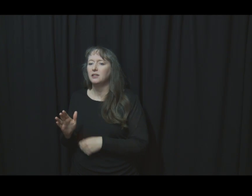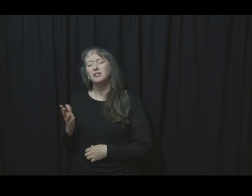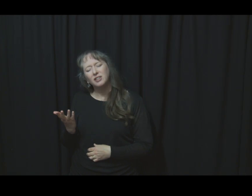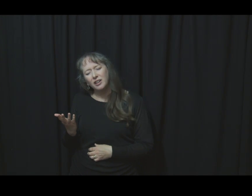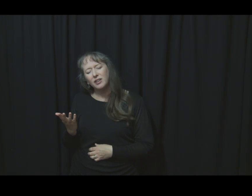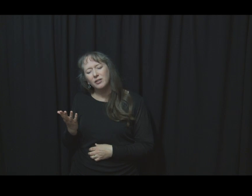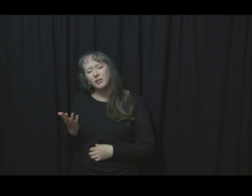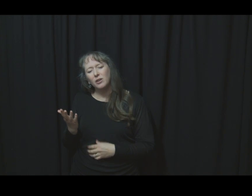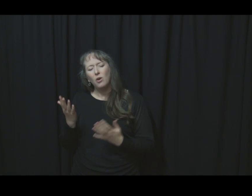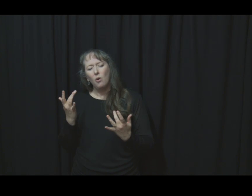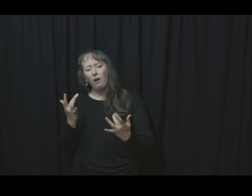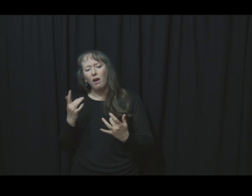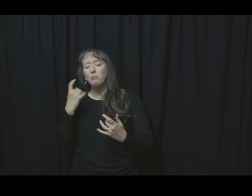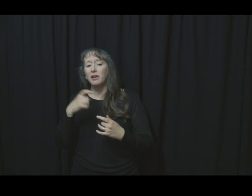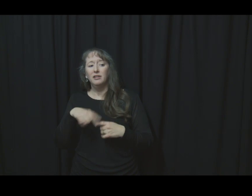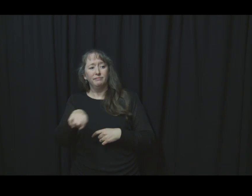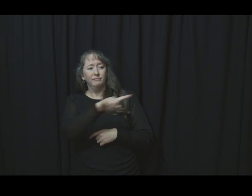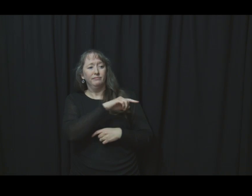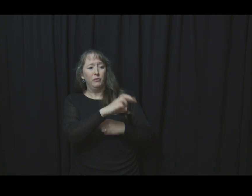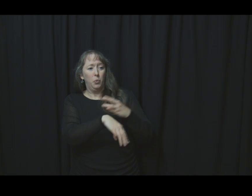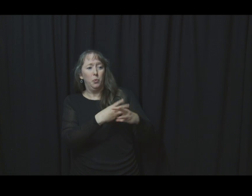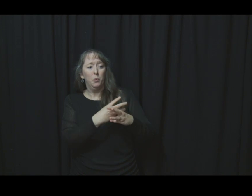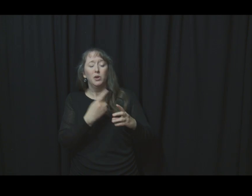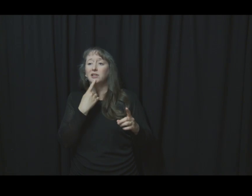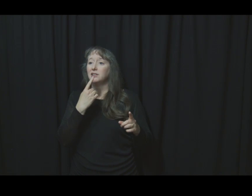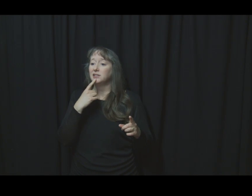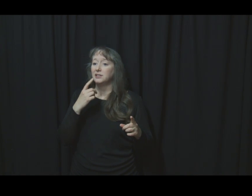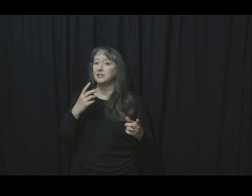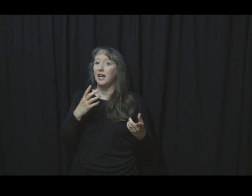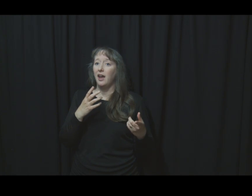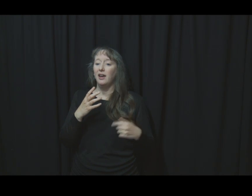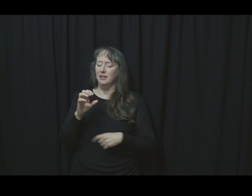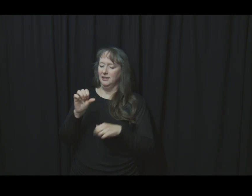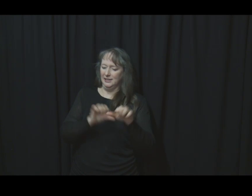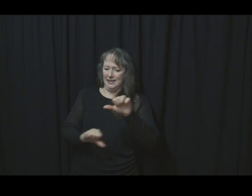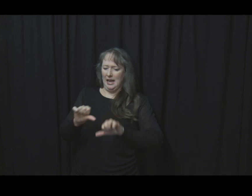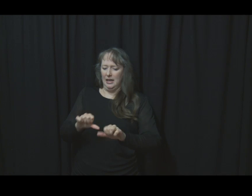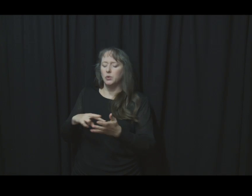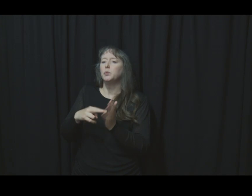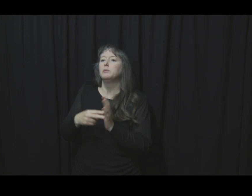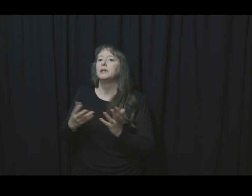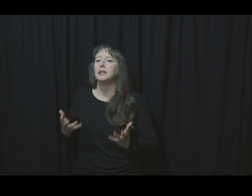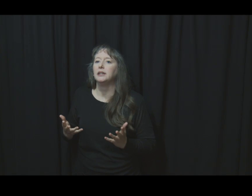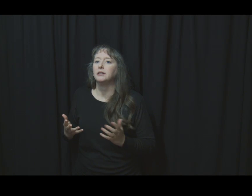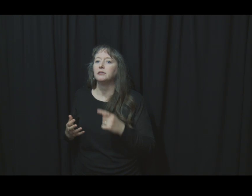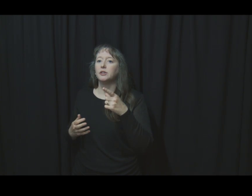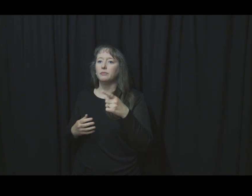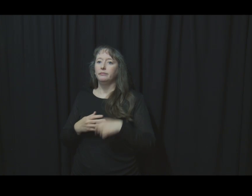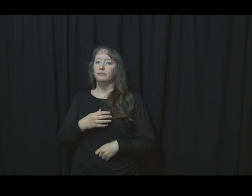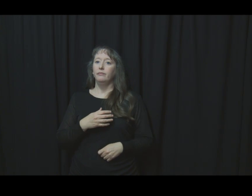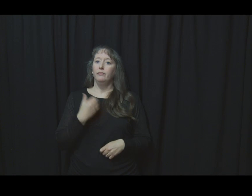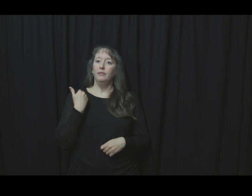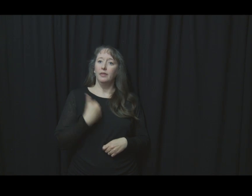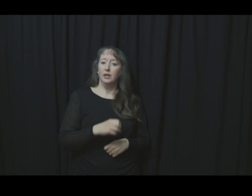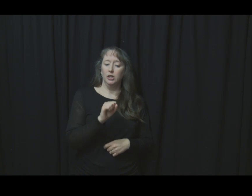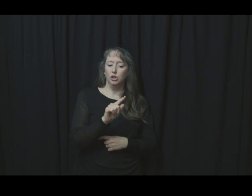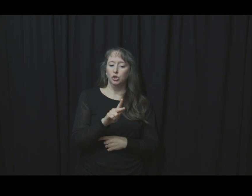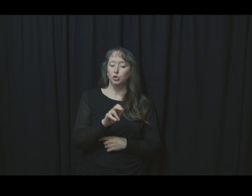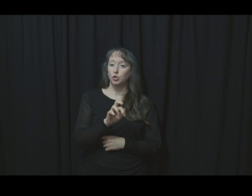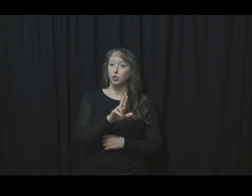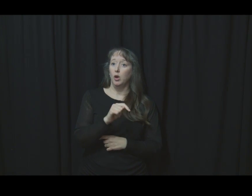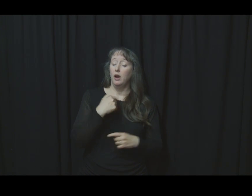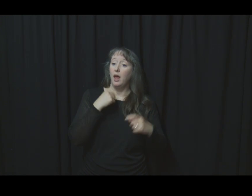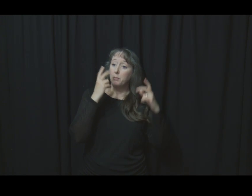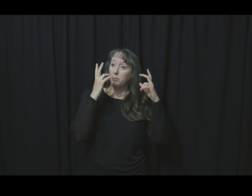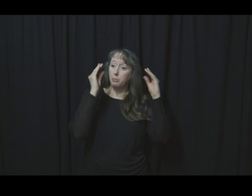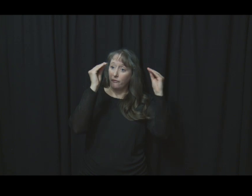science. I want you to meet a modern-day scientist who is a biblical creationist. My name is Stuart Burgess. I'm a Professor of Engineering